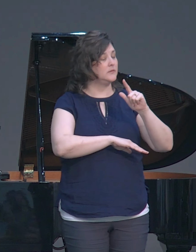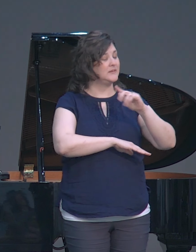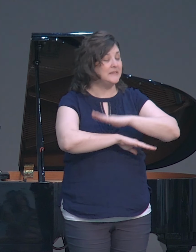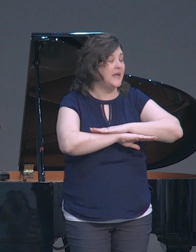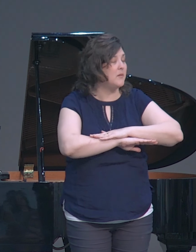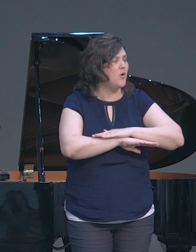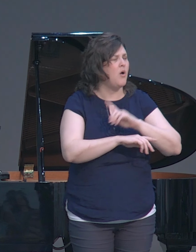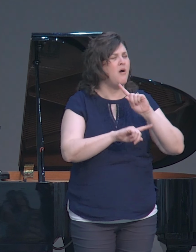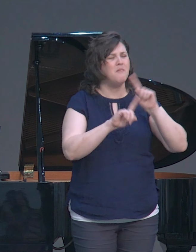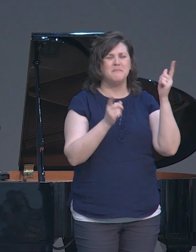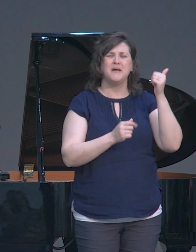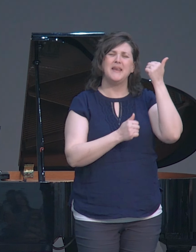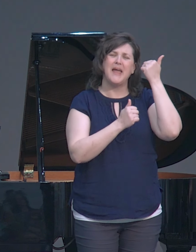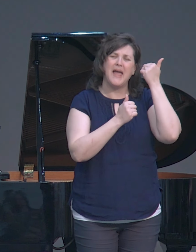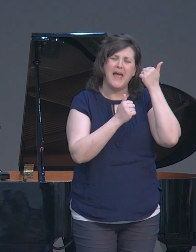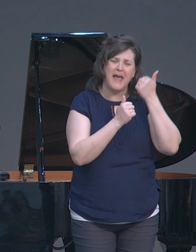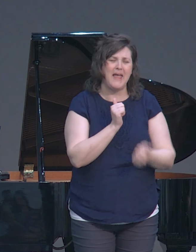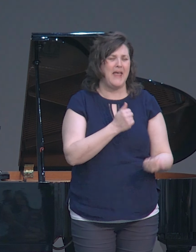but